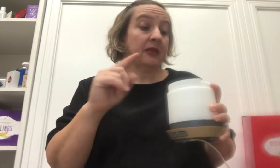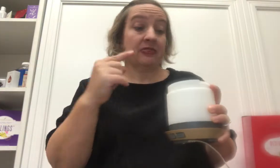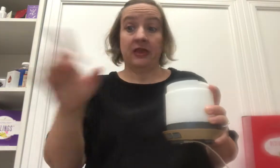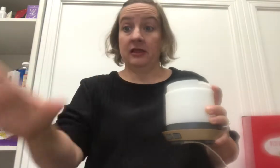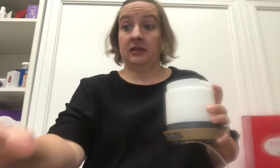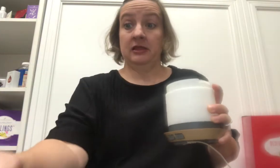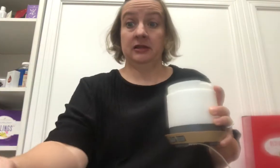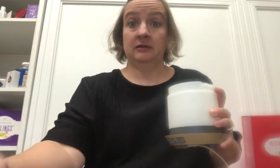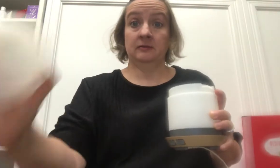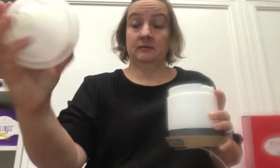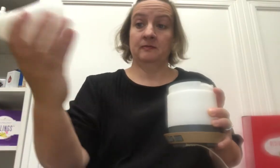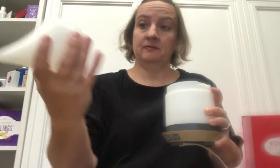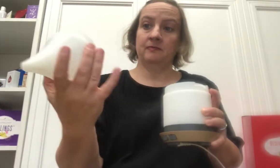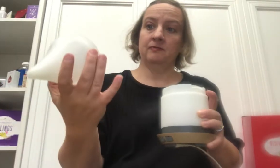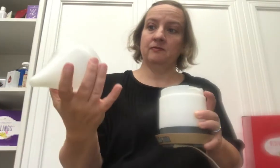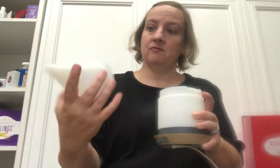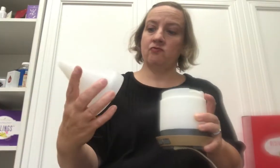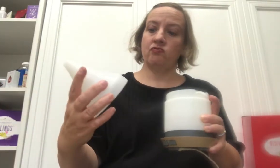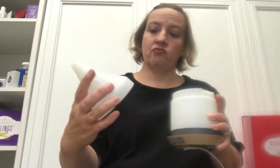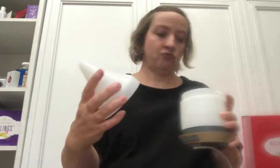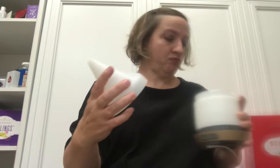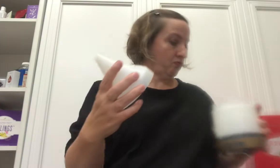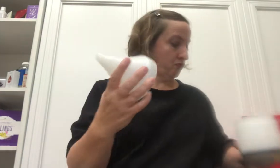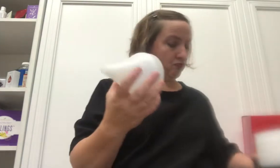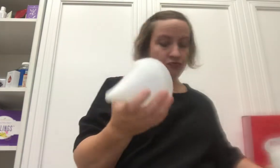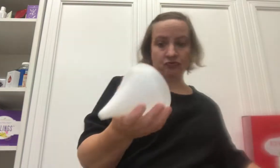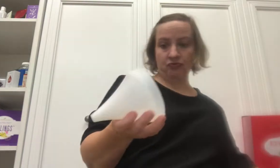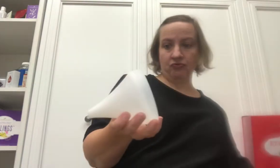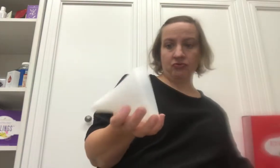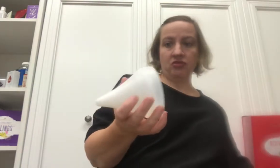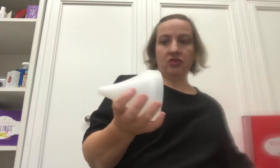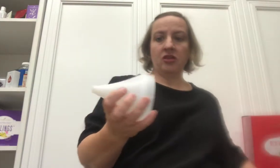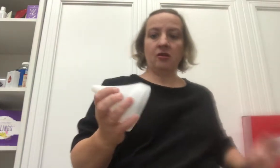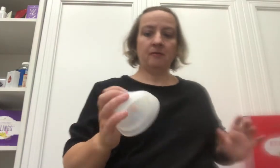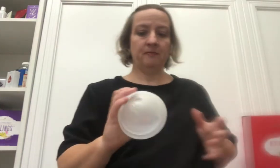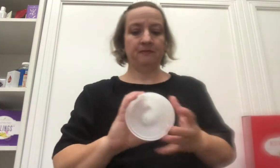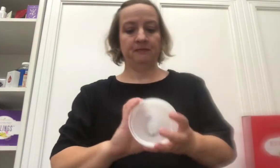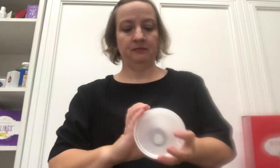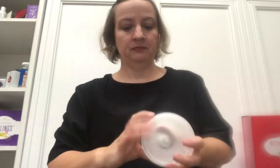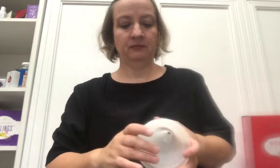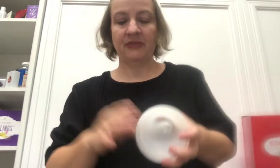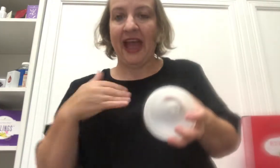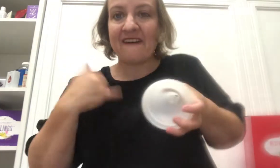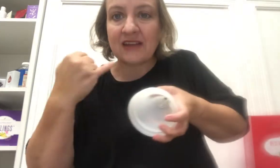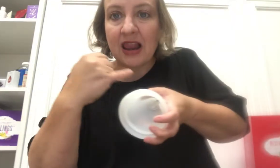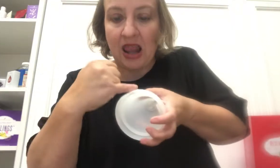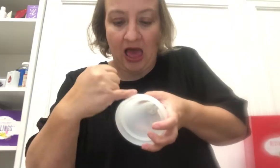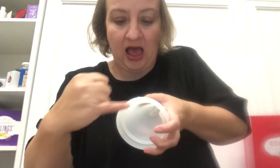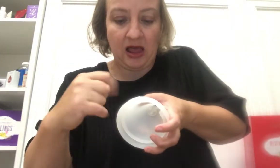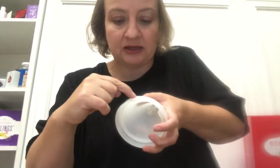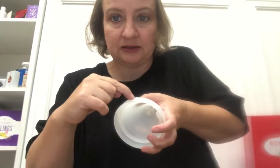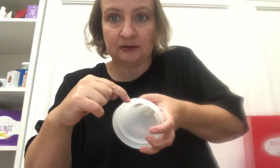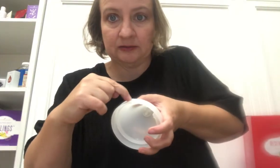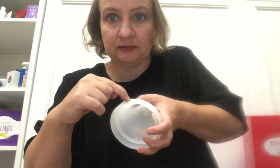like. And then you can put on this inner lid. Now, this lid has a line on